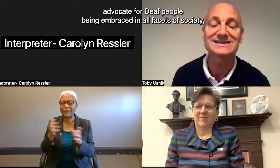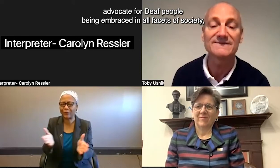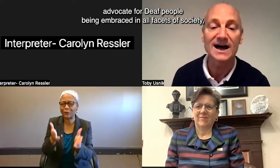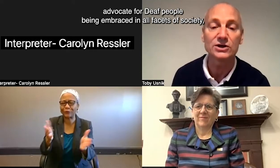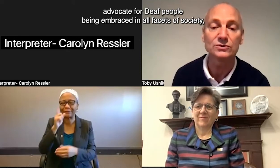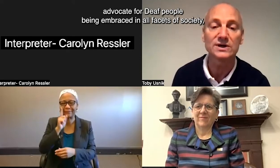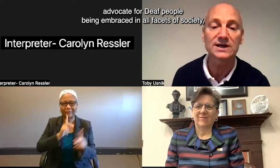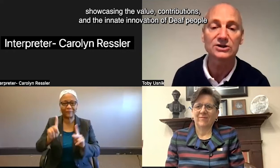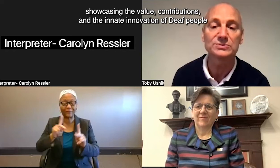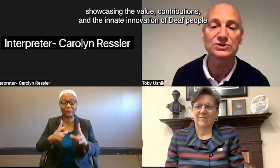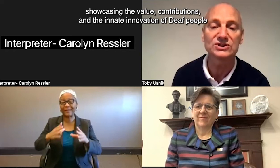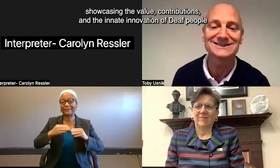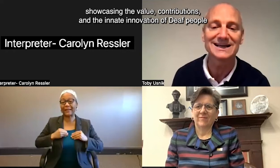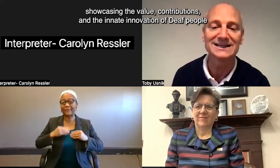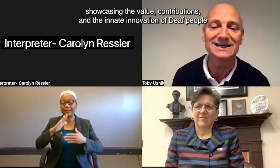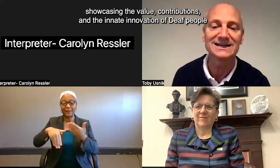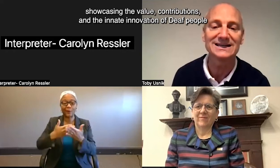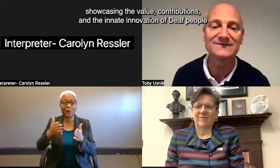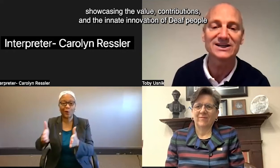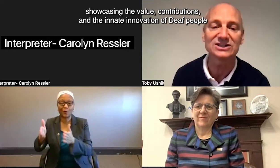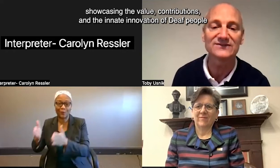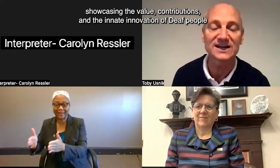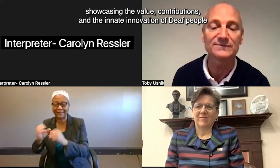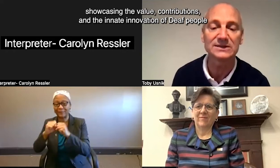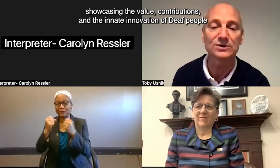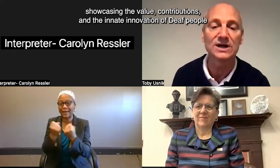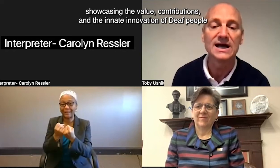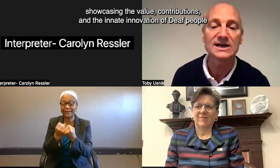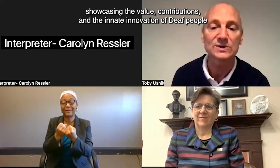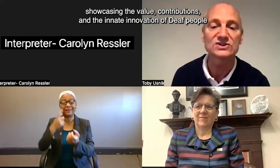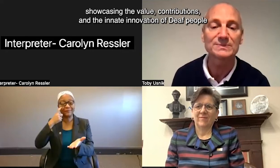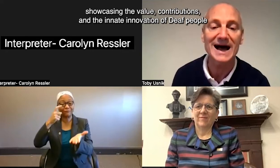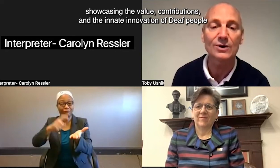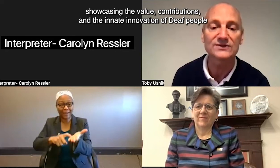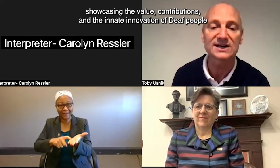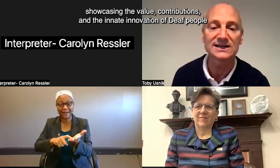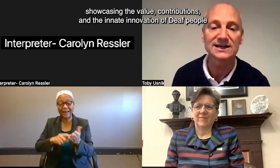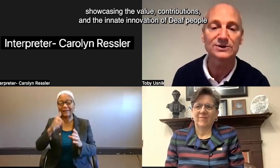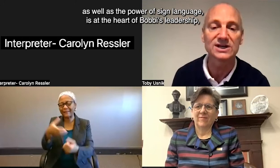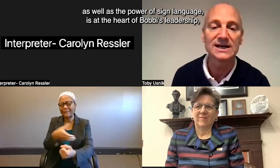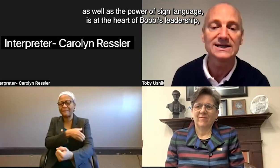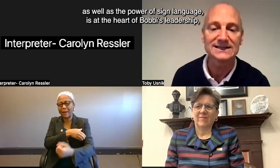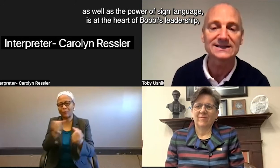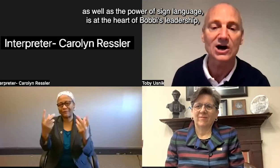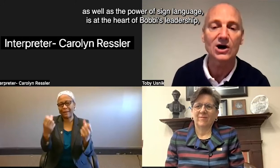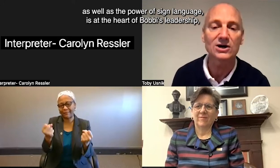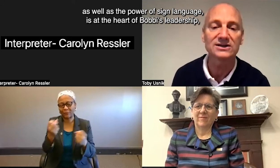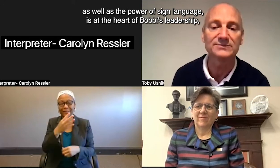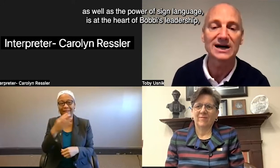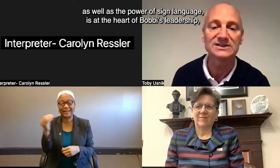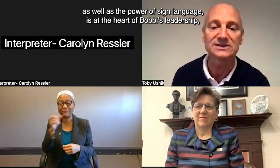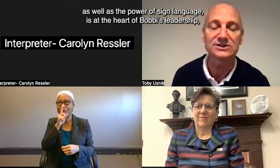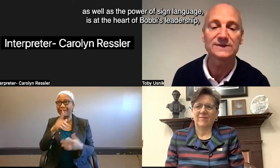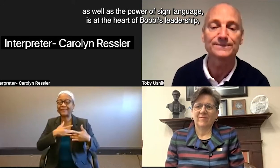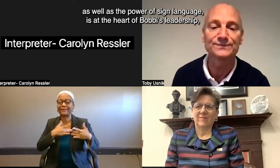Showcasing the value, contributions, and the innate innovation of deaf people, as well as the power of sign language is at the heart